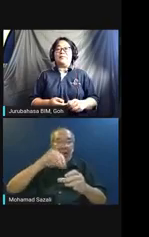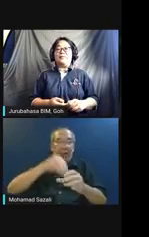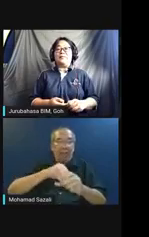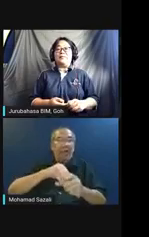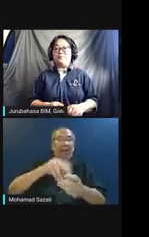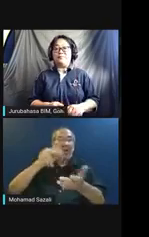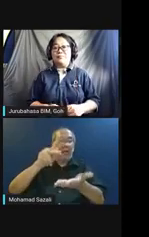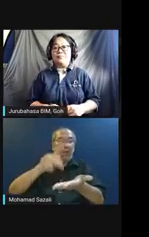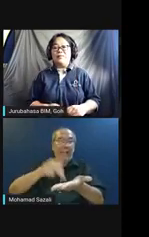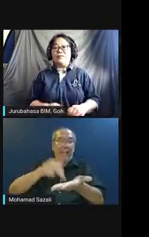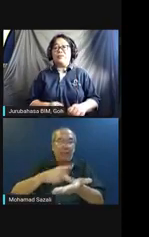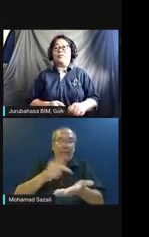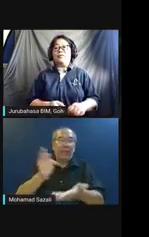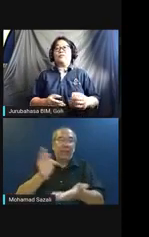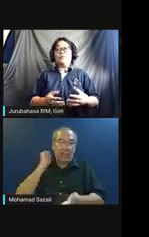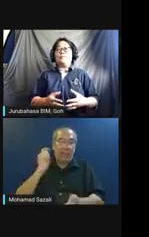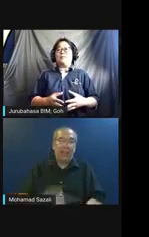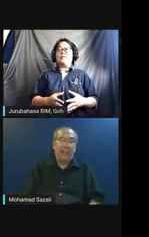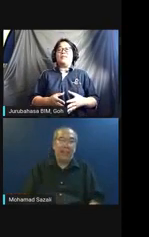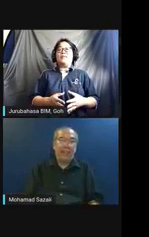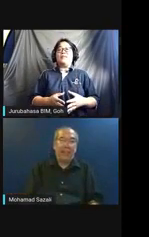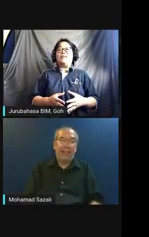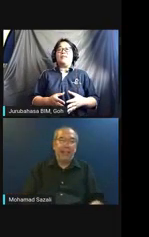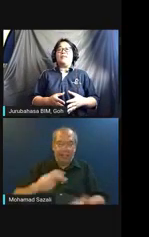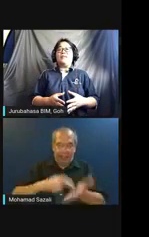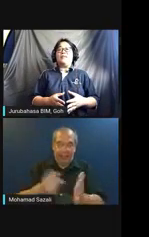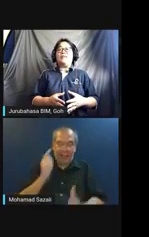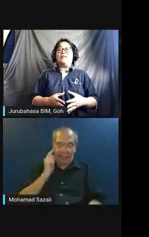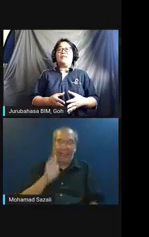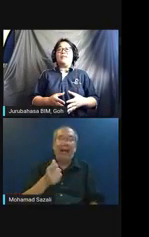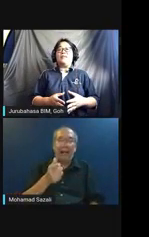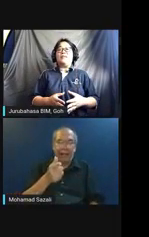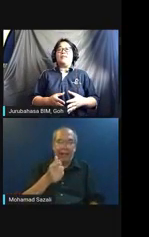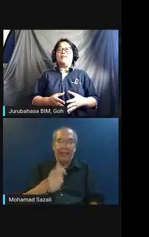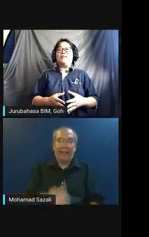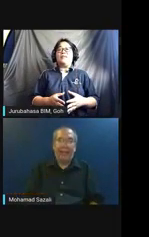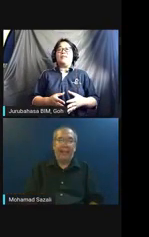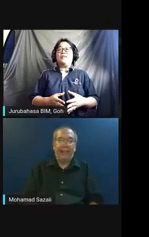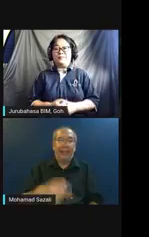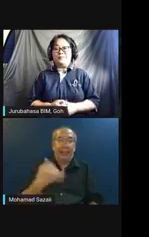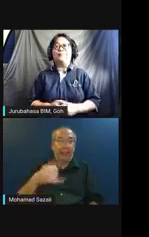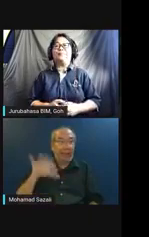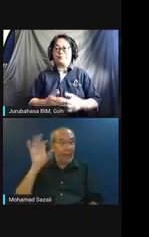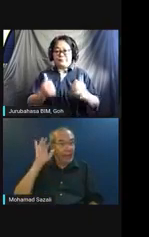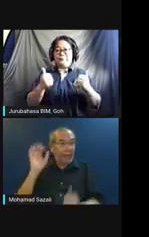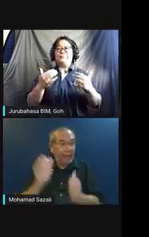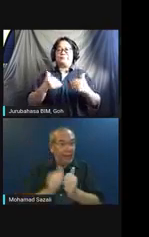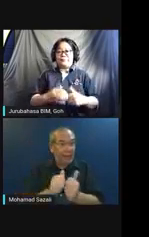pendengaran. So this group basically unable to hear partially.